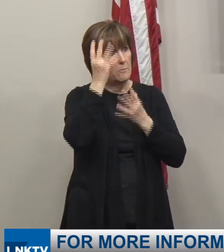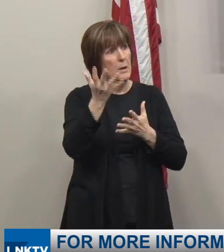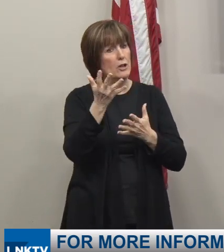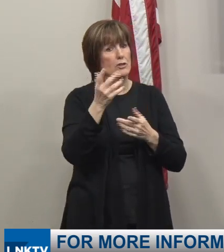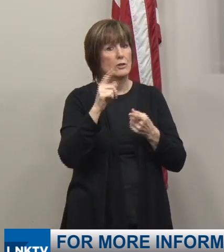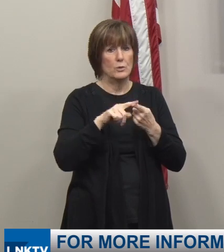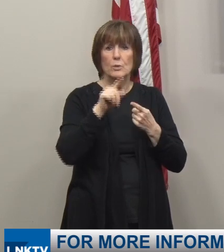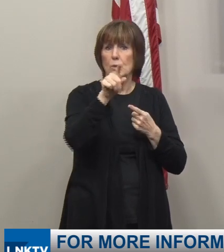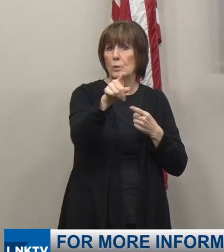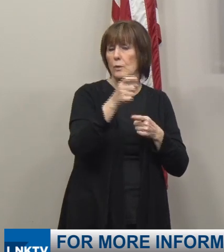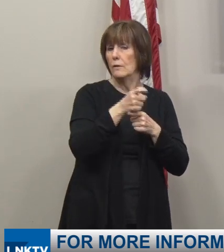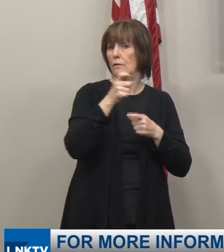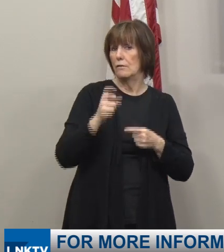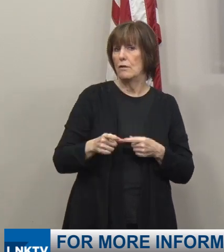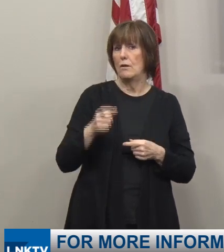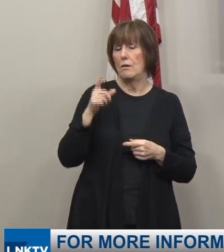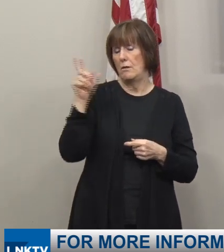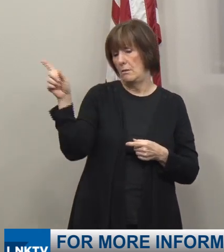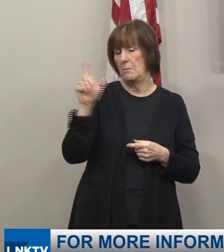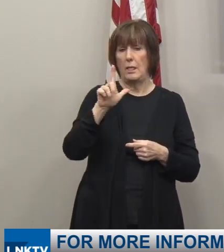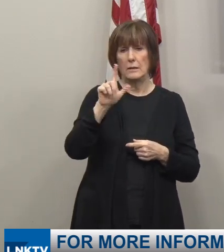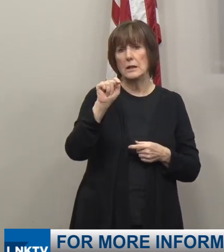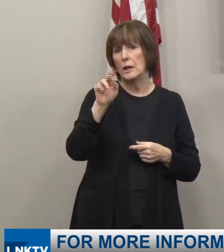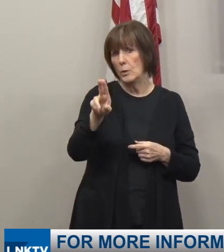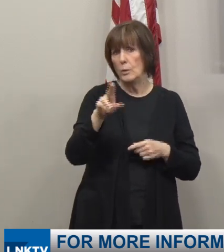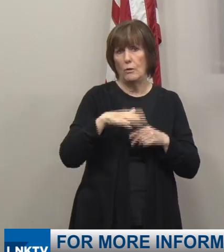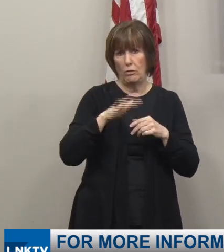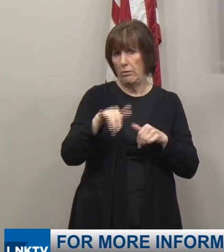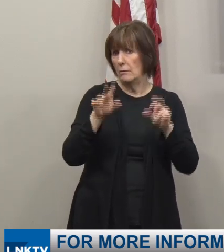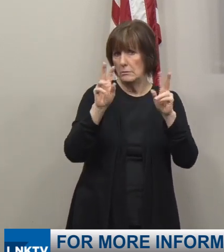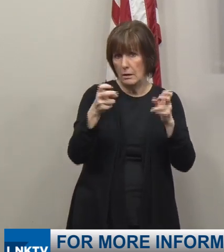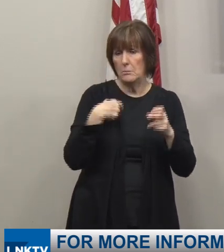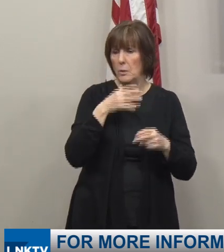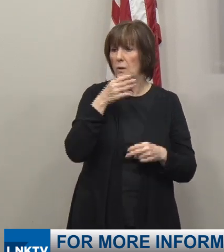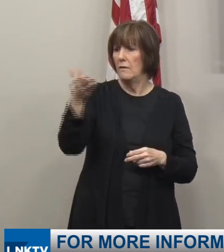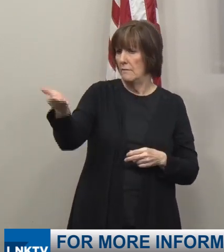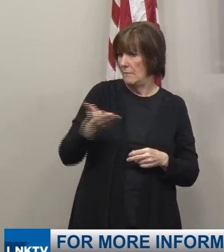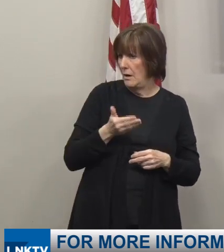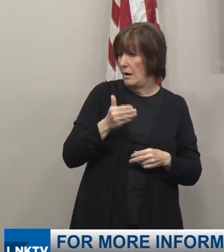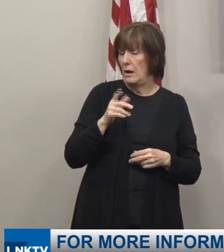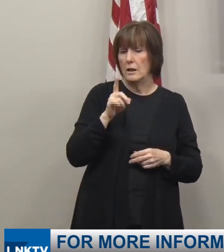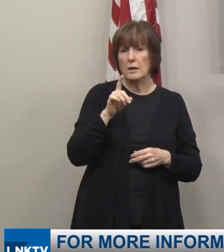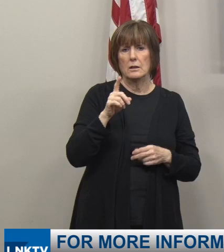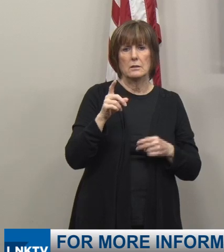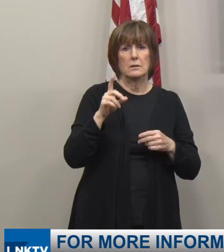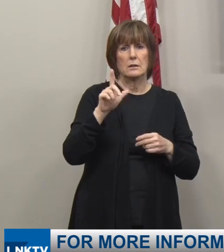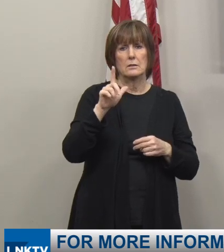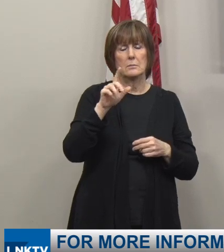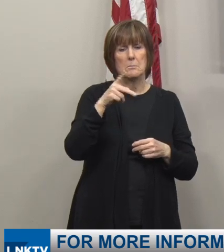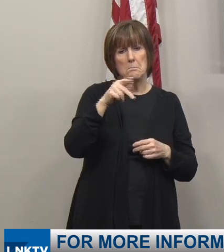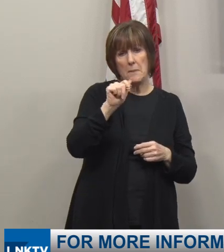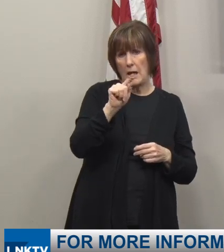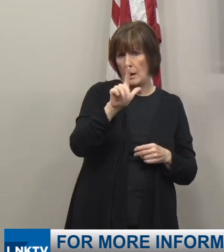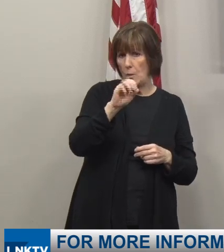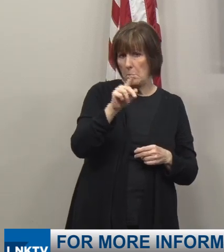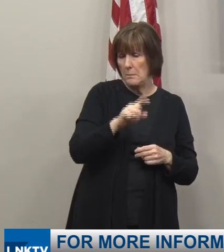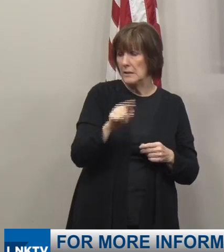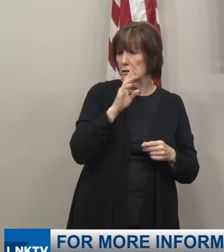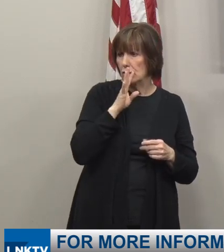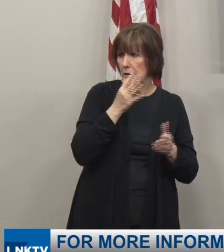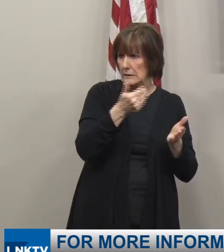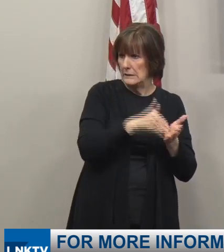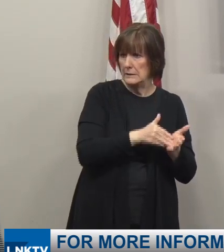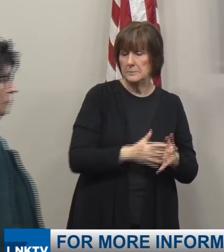from Donna Garden at Lincoln Transportation and Utilities on those topics, and then I'll invite Director Lopez back up to speak to that question as